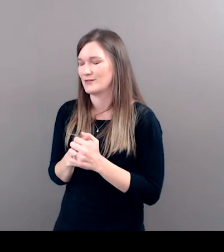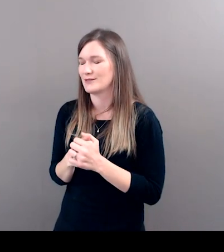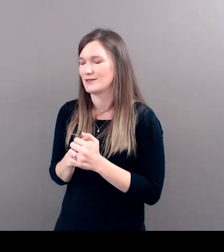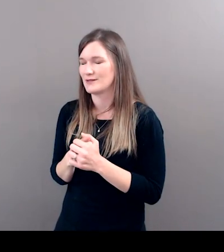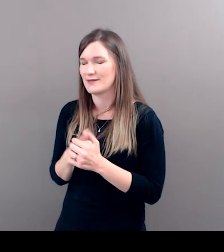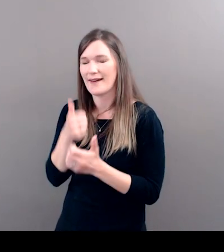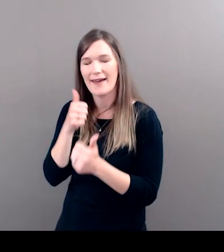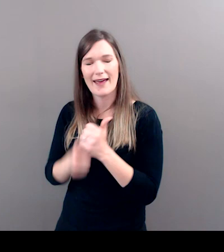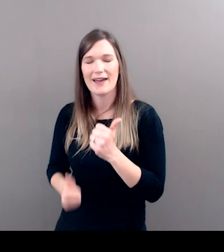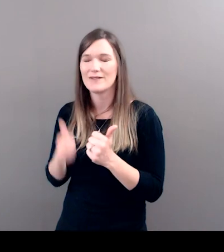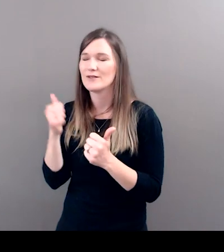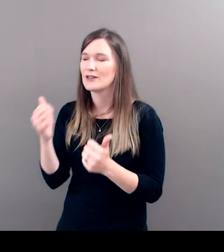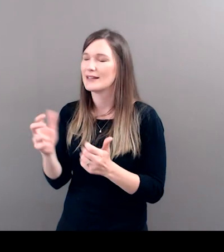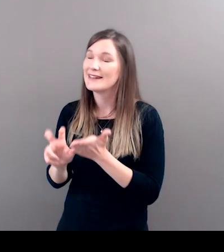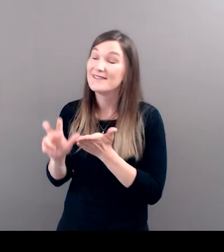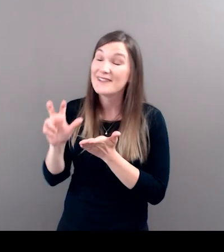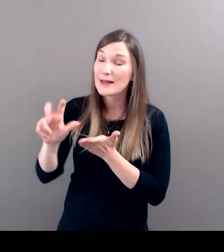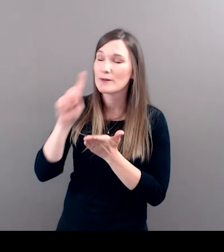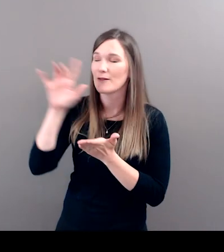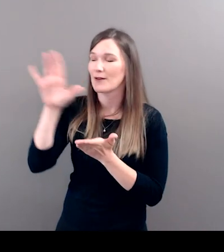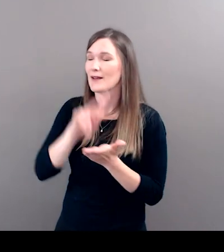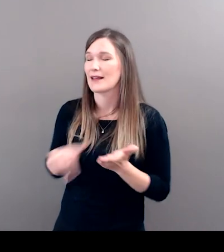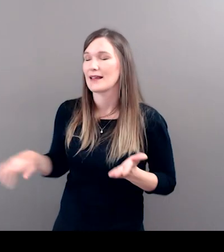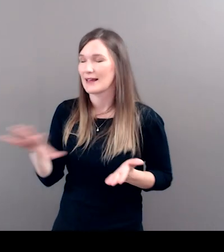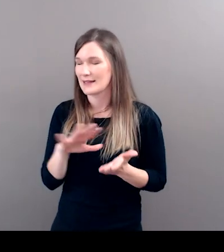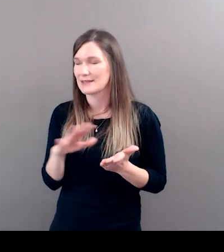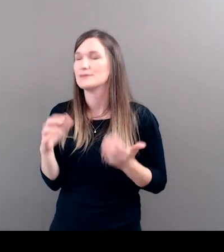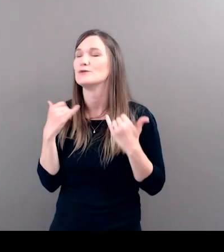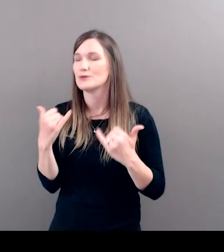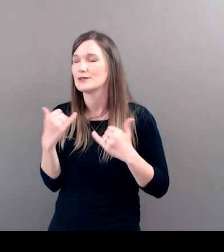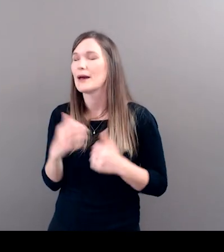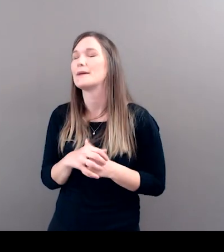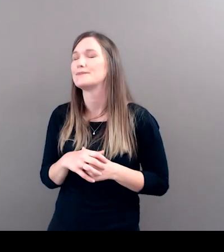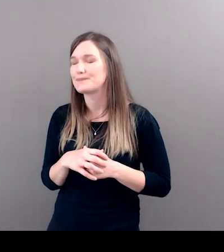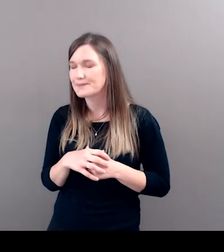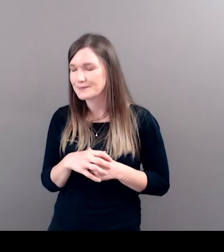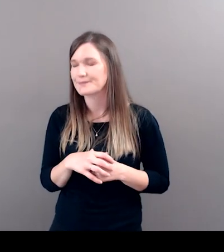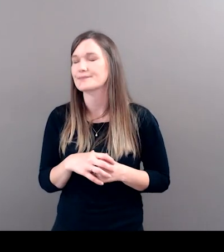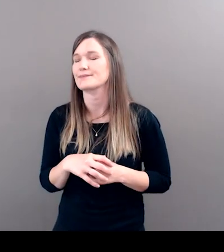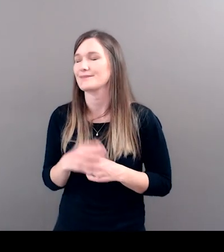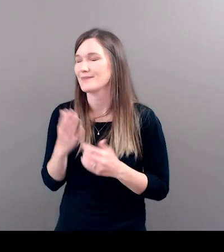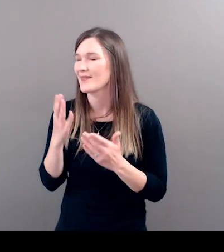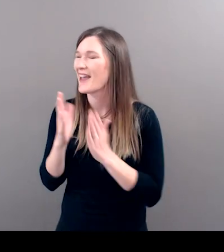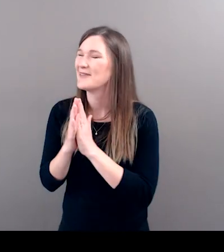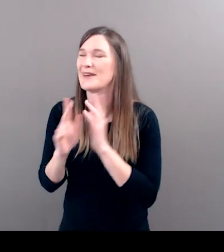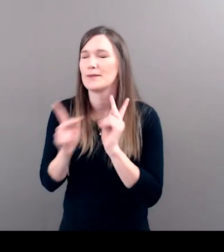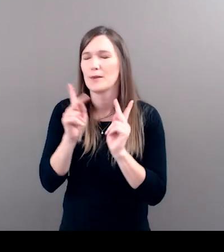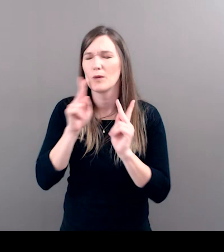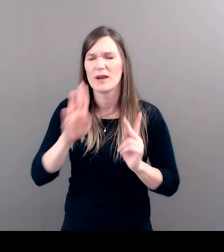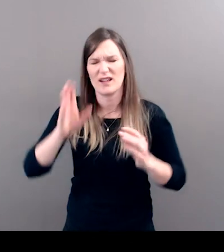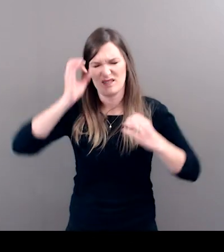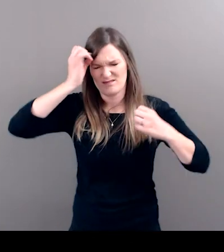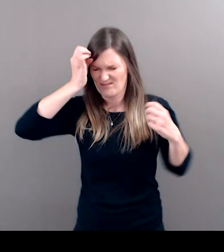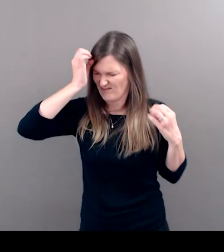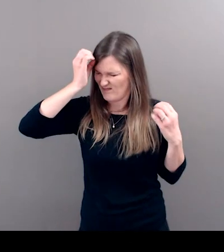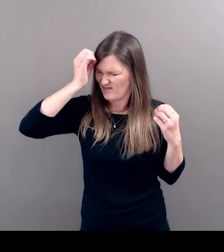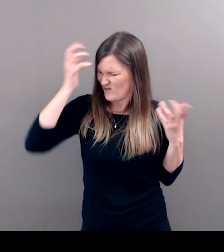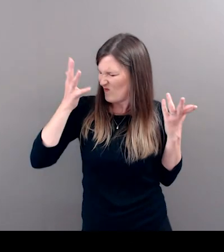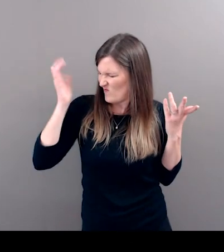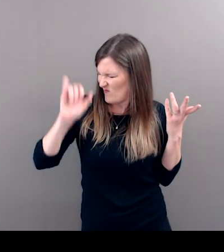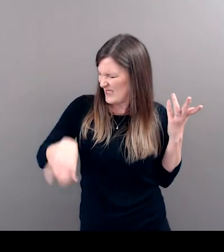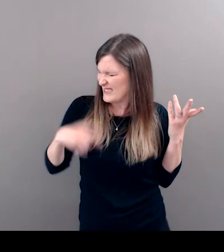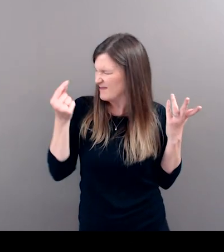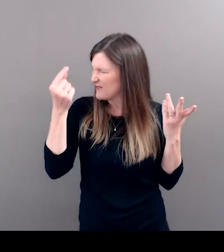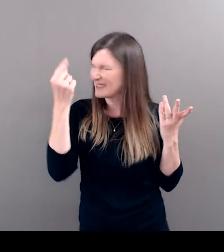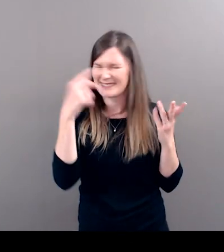made today. And I pray you would make that clear to people, that they would think, man, what could that be? That they would think about the most difficult thing in their life, the most difficult